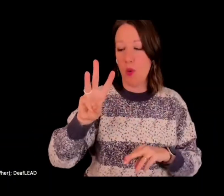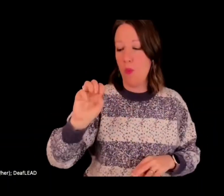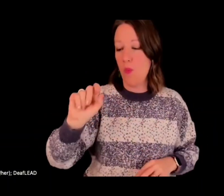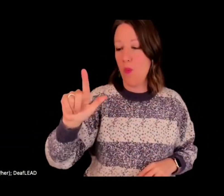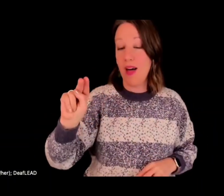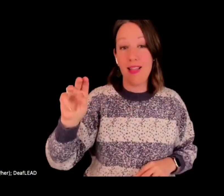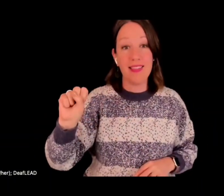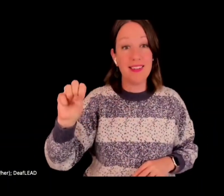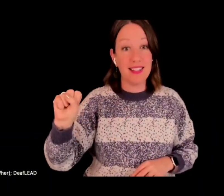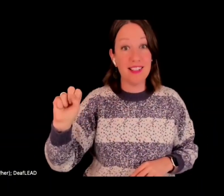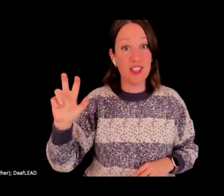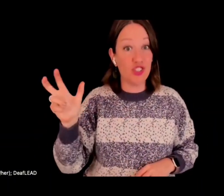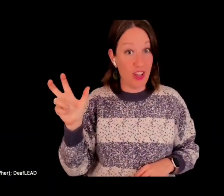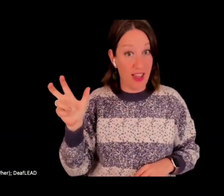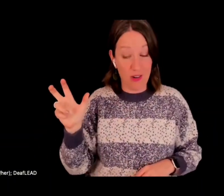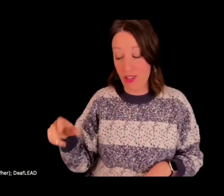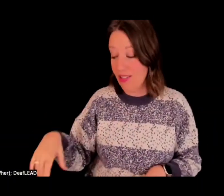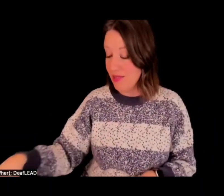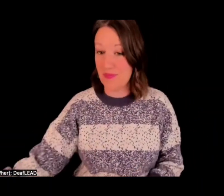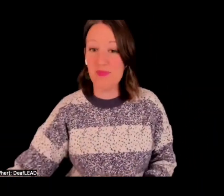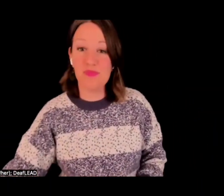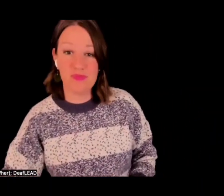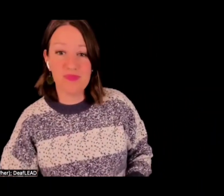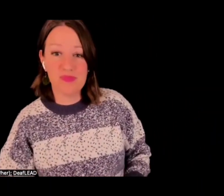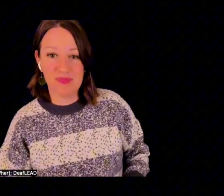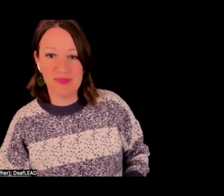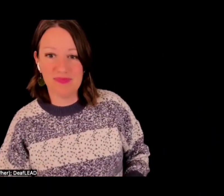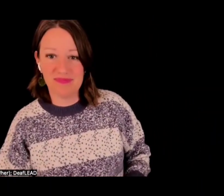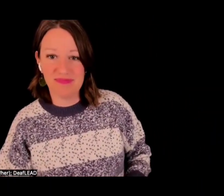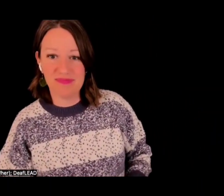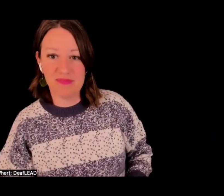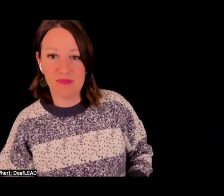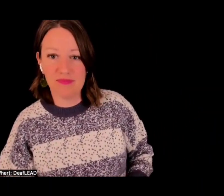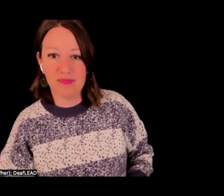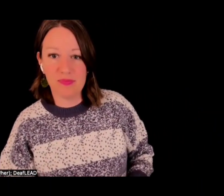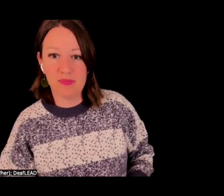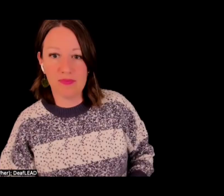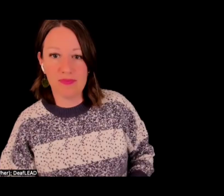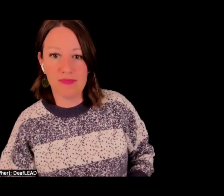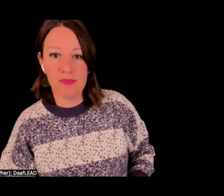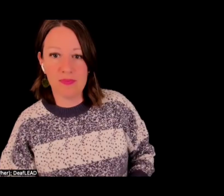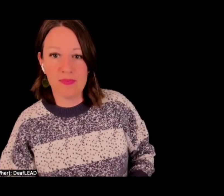You can share your art on Slack if you'd like to, on our wellness channel.